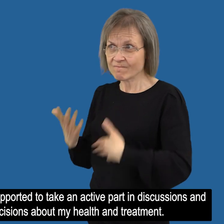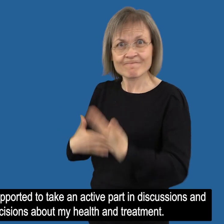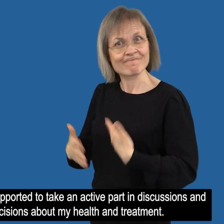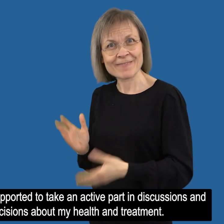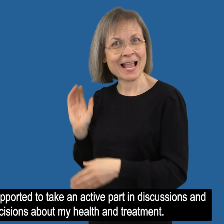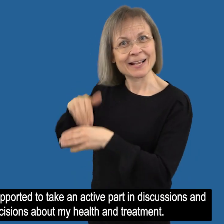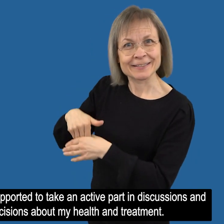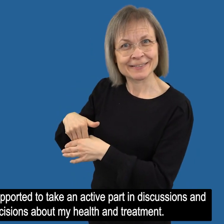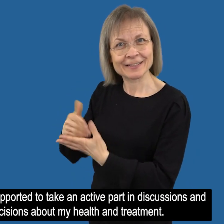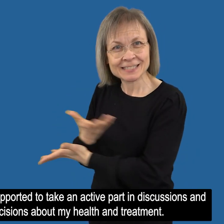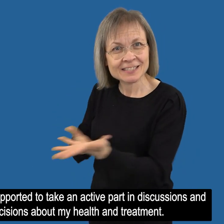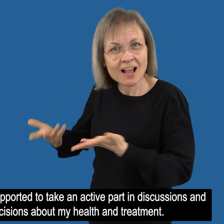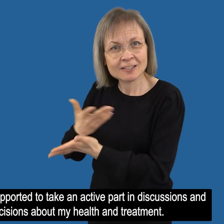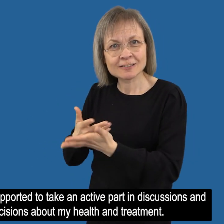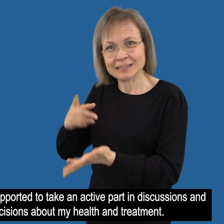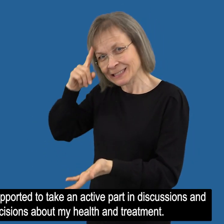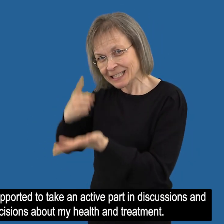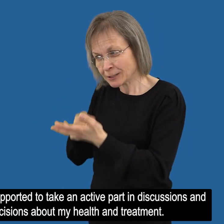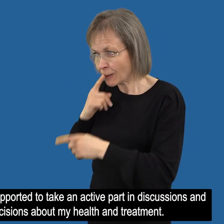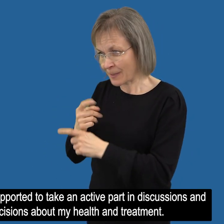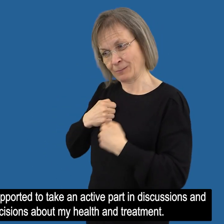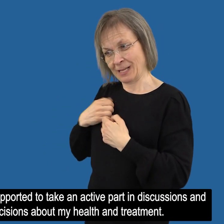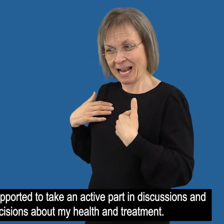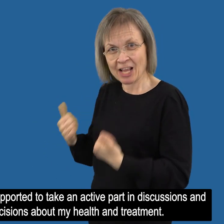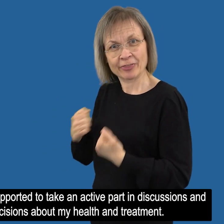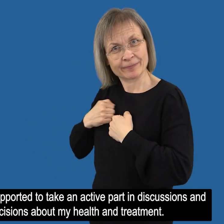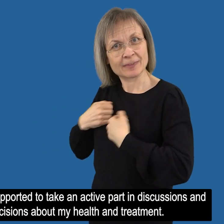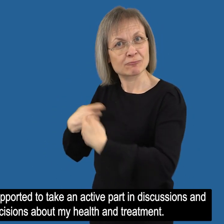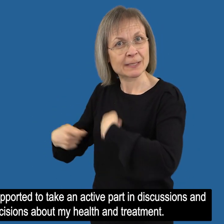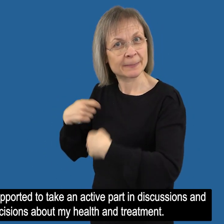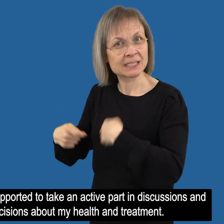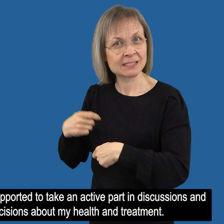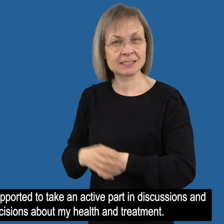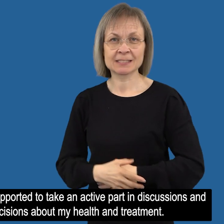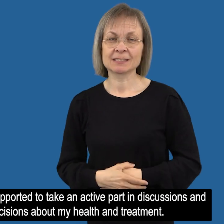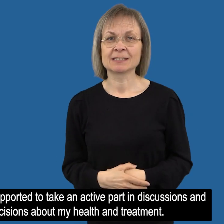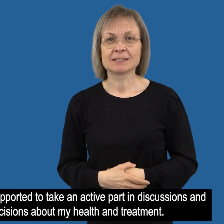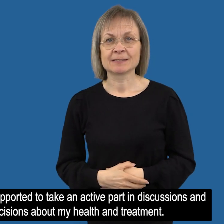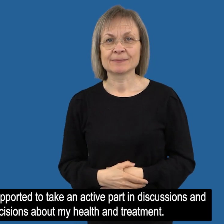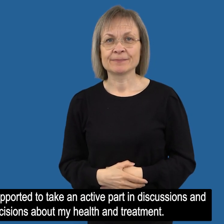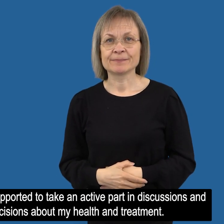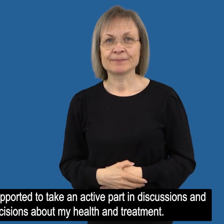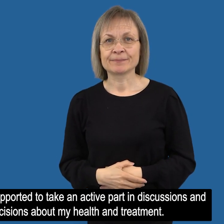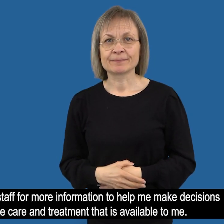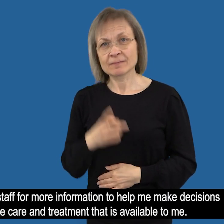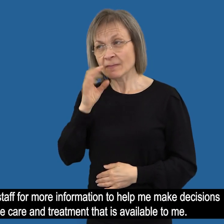I will be supported to take an active part in discussions and decisions about my health and treatment.